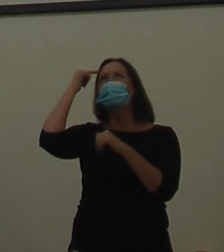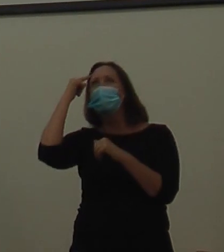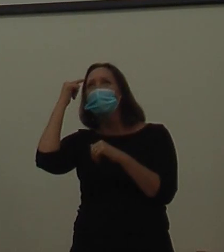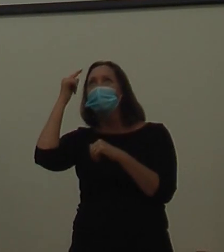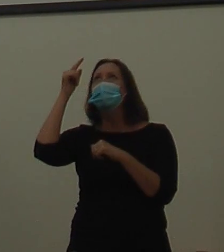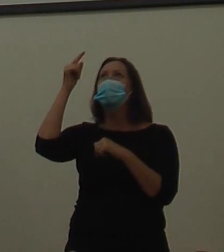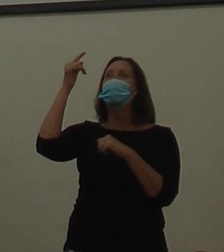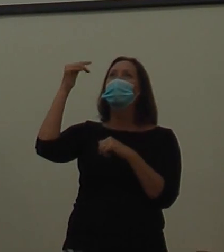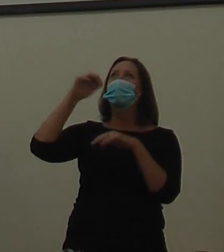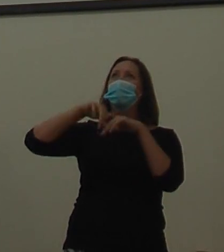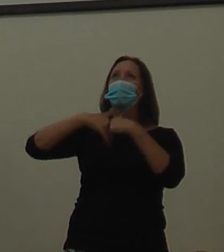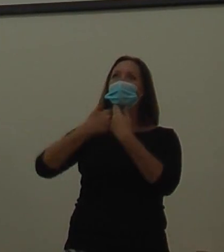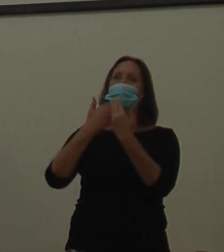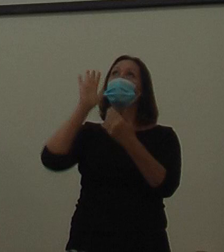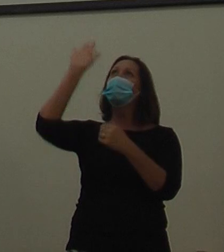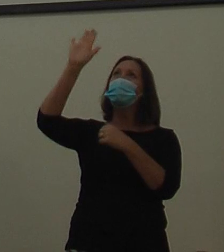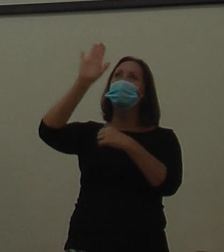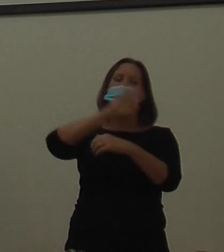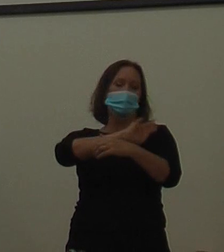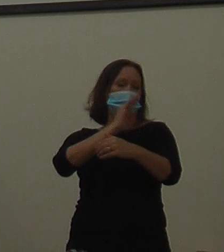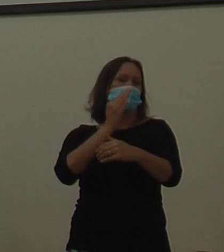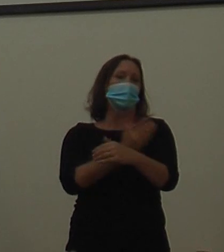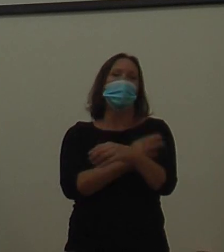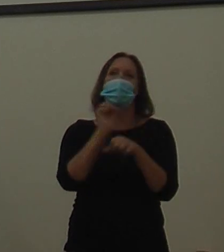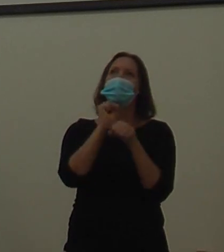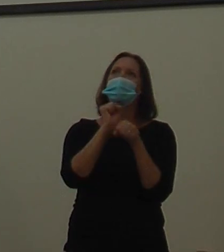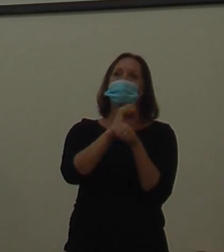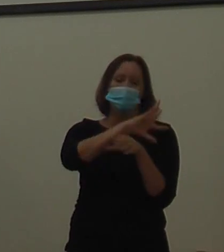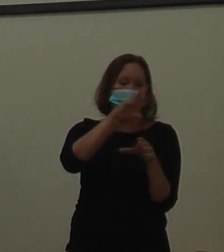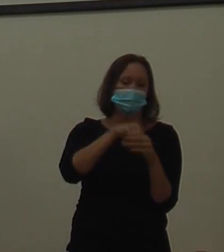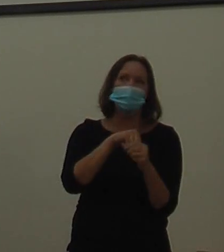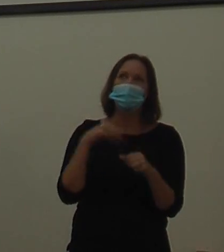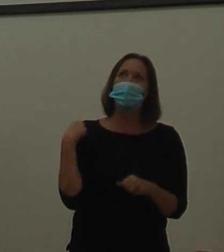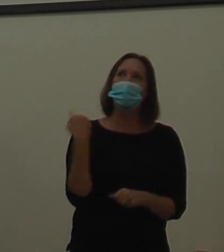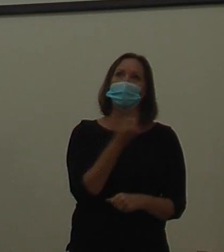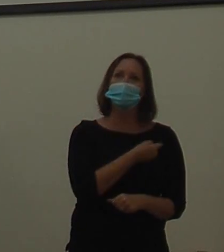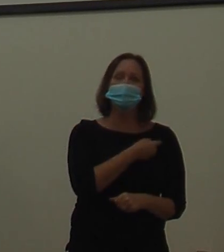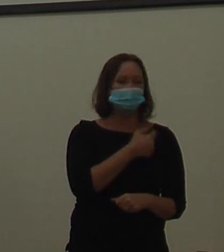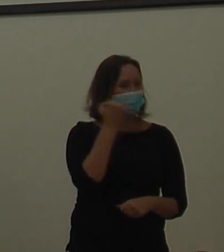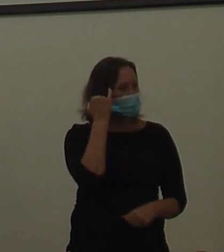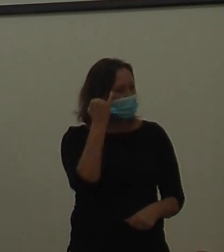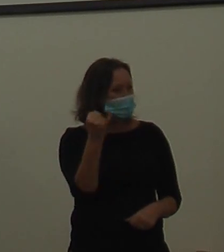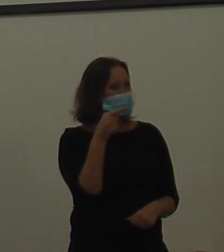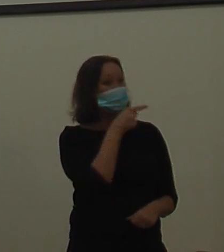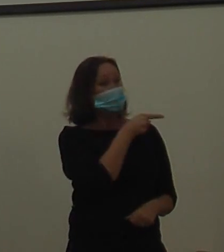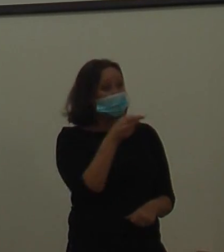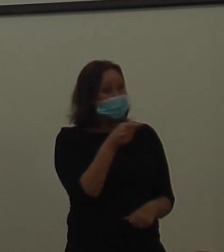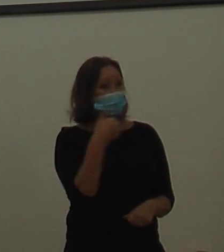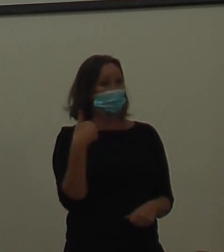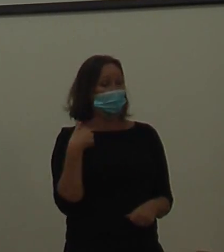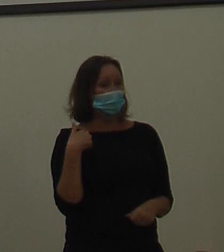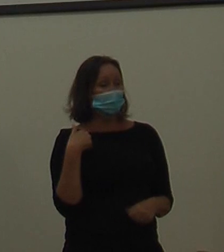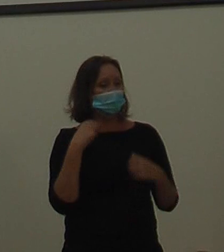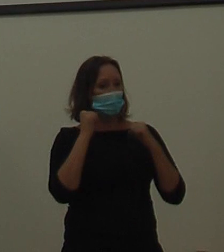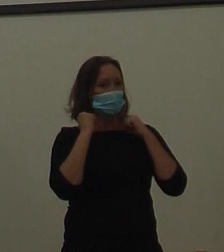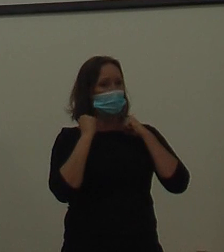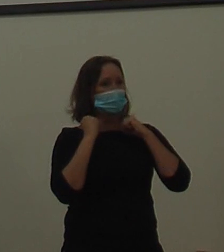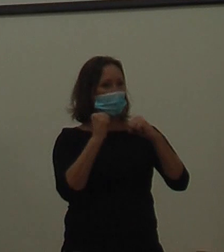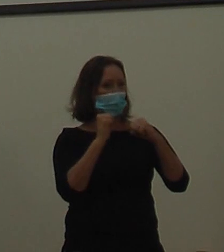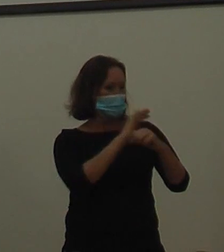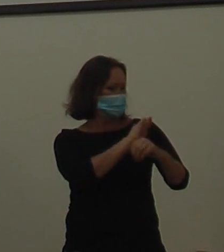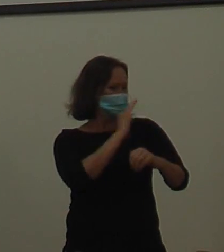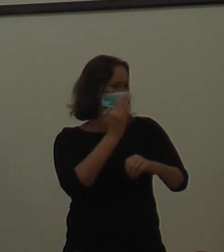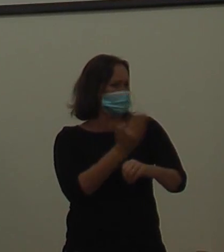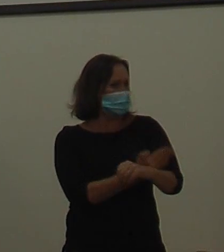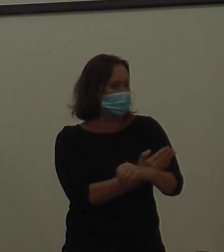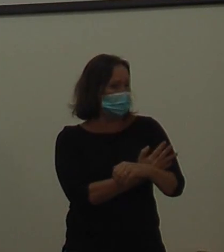within us. I always love this verse. Can you imagine that you have a power that's within you that